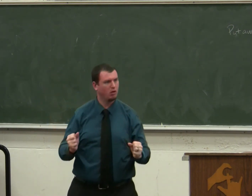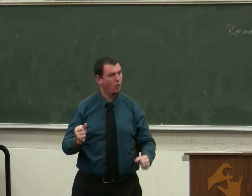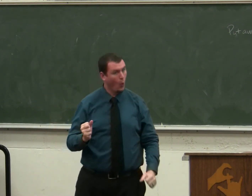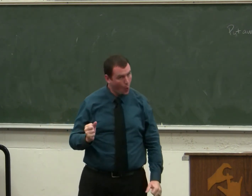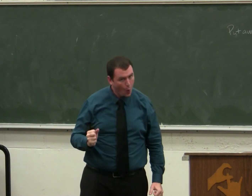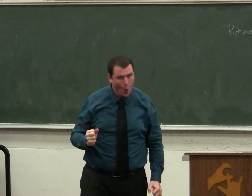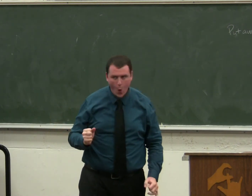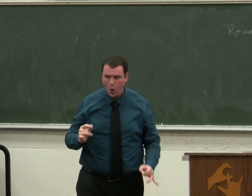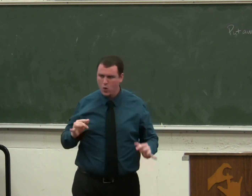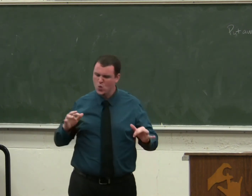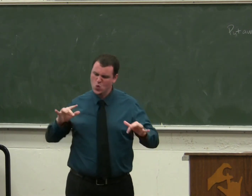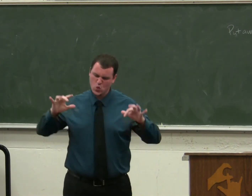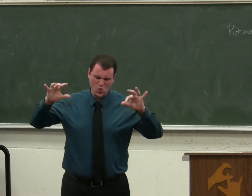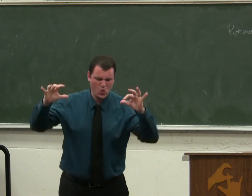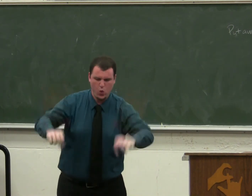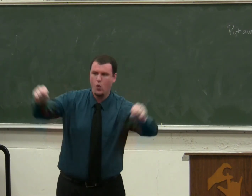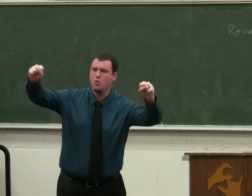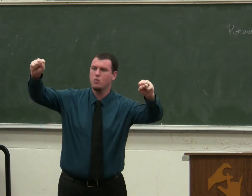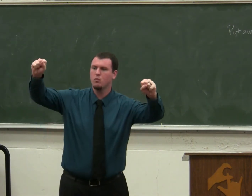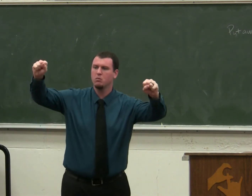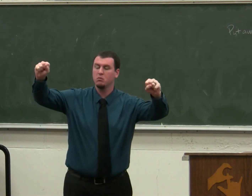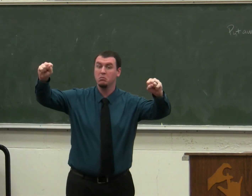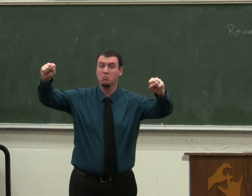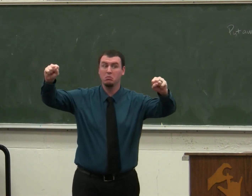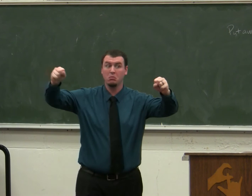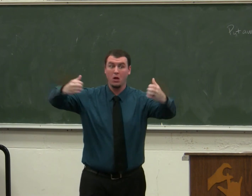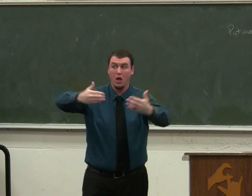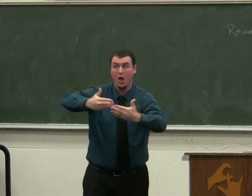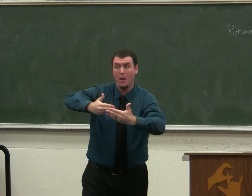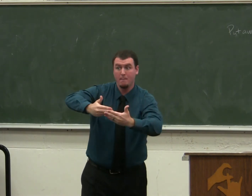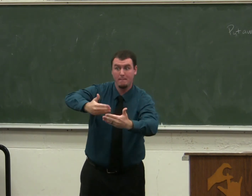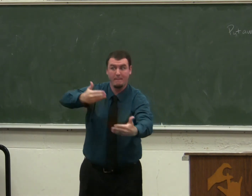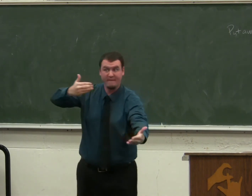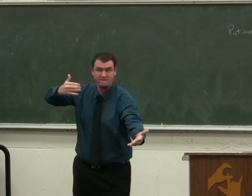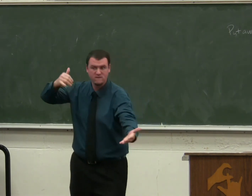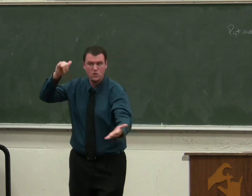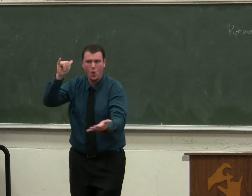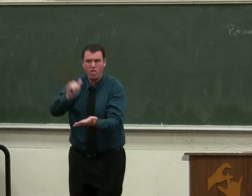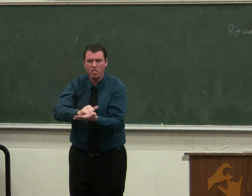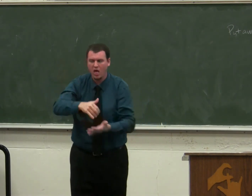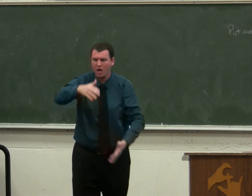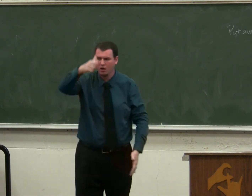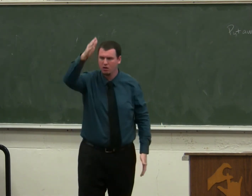walls just came crumbling down, and they overtook the city.